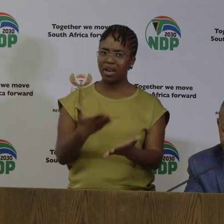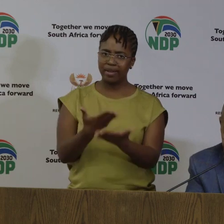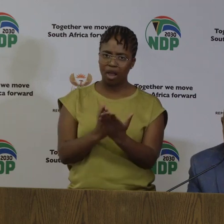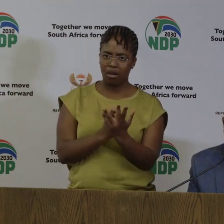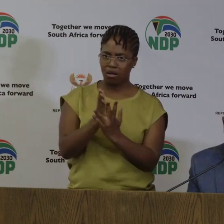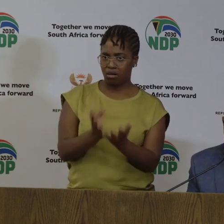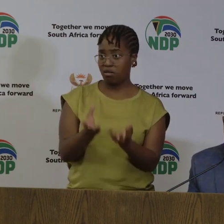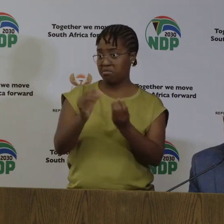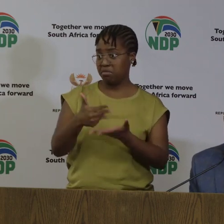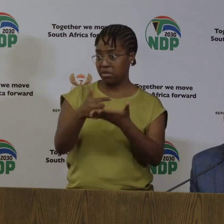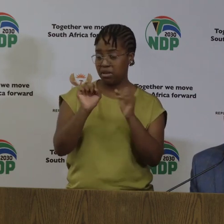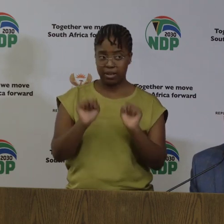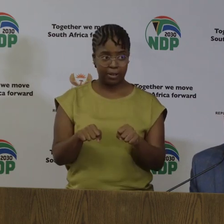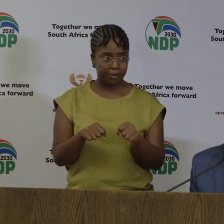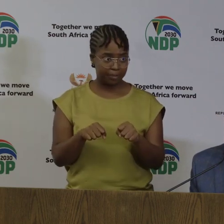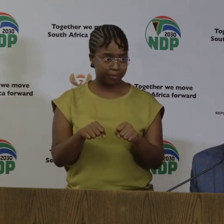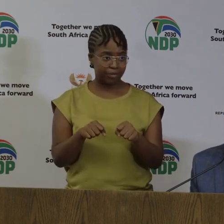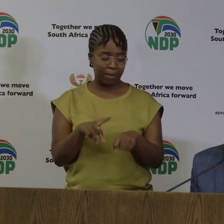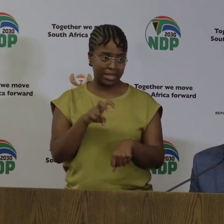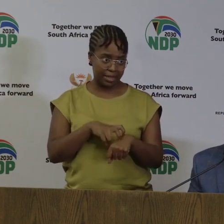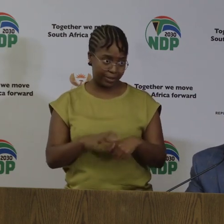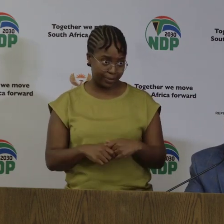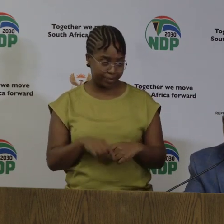the assistance that they need.